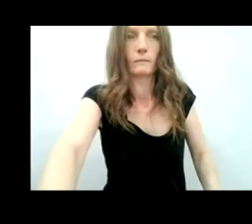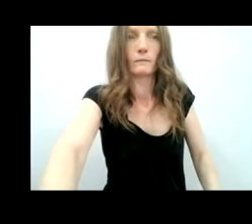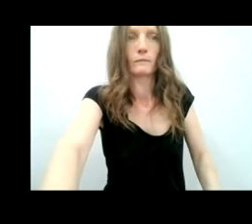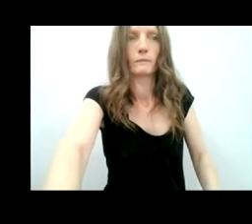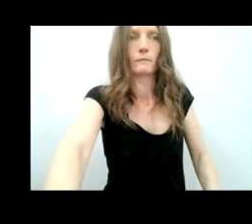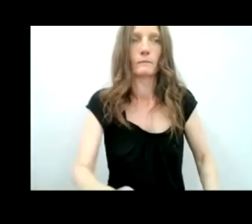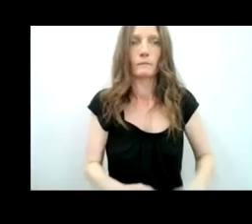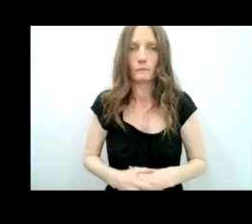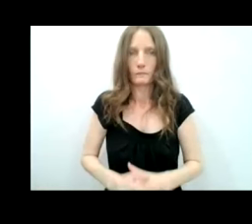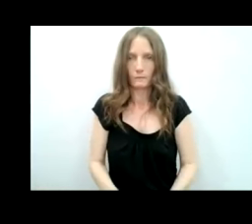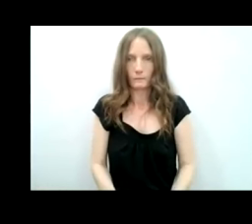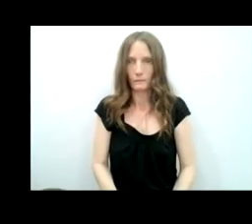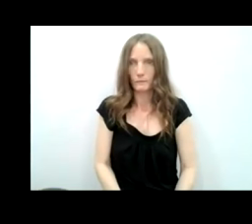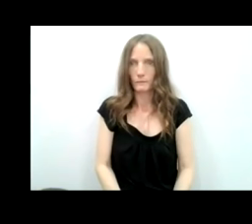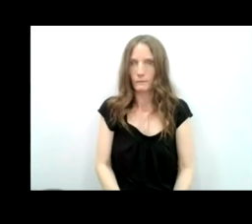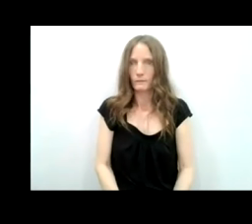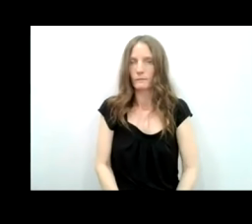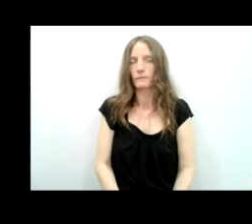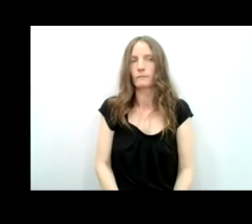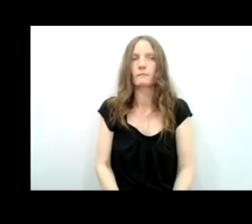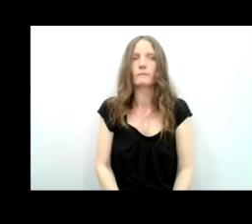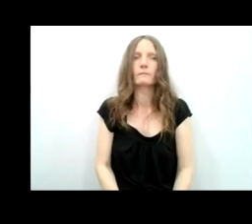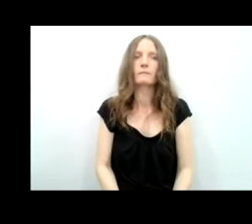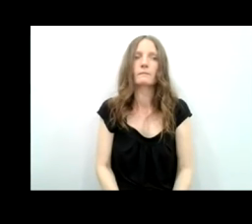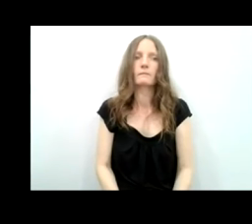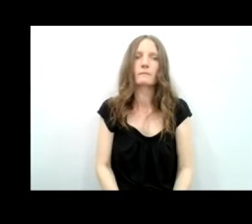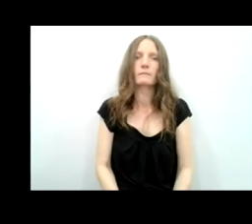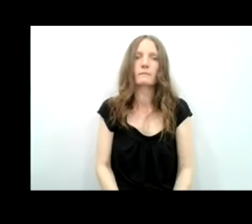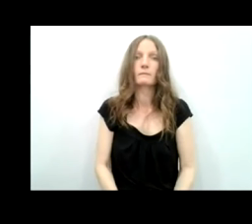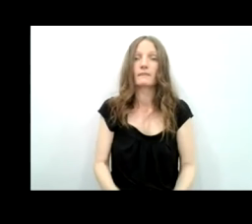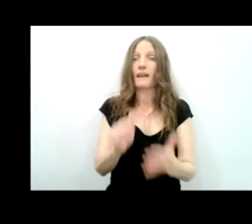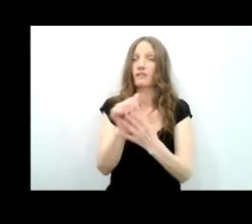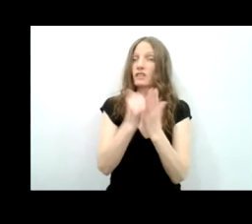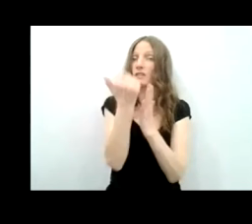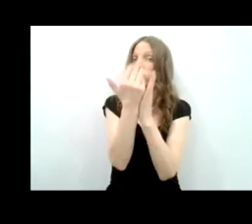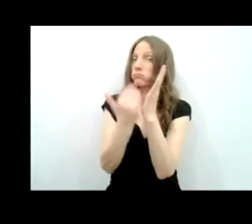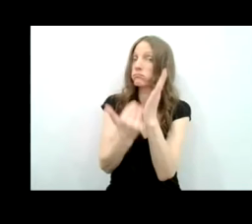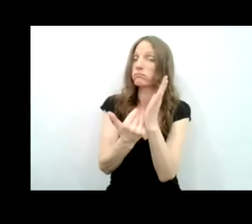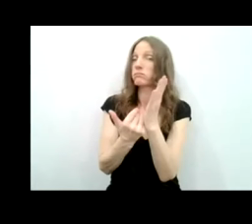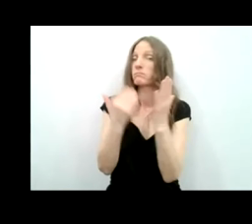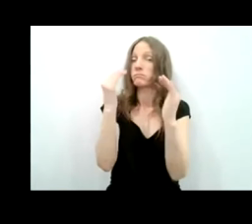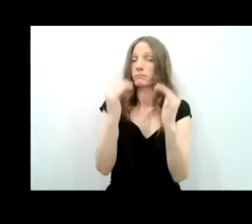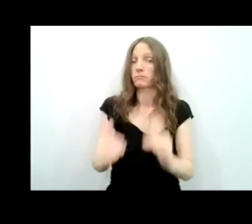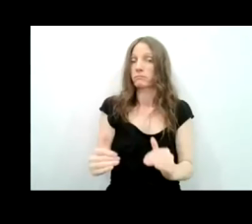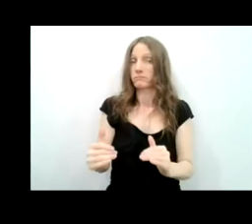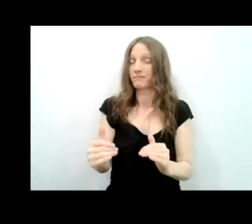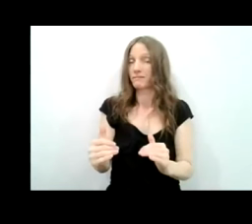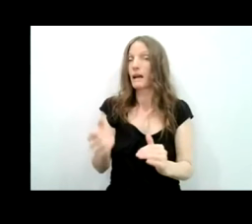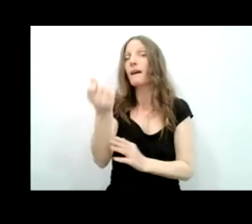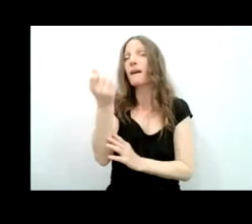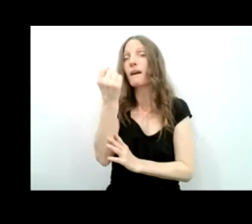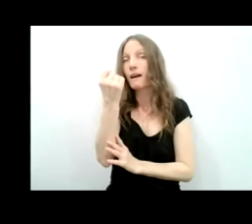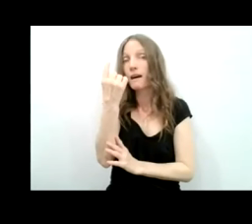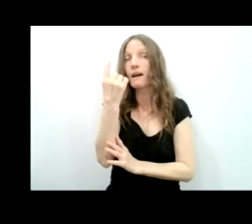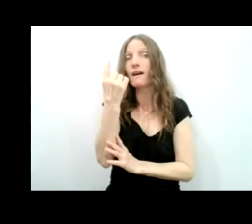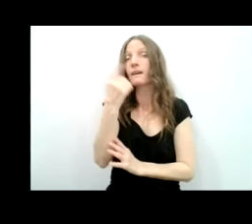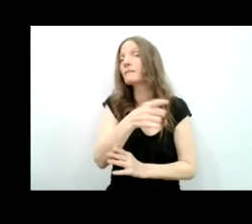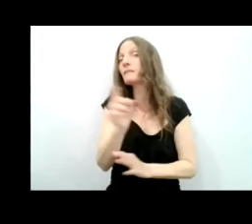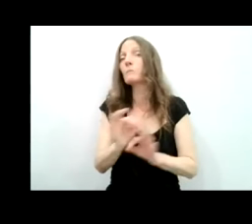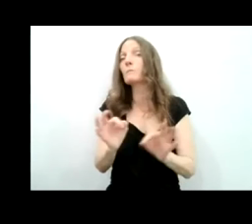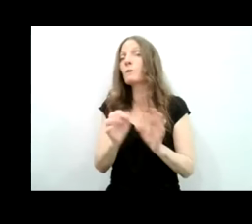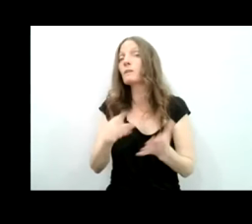With all of that sort of activity today, the agenda, what we really want people walking away from this with is, we all understand